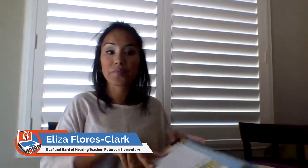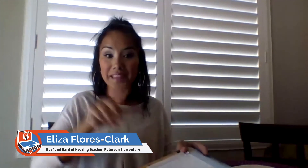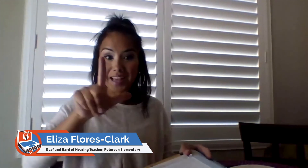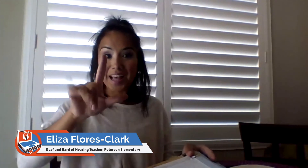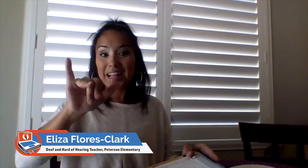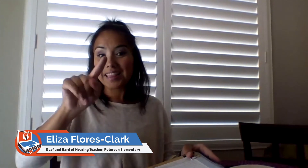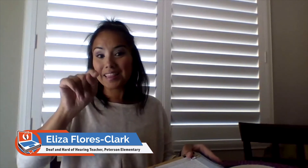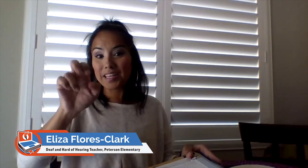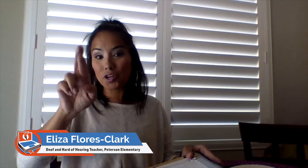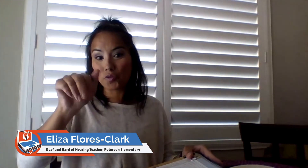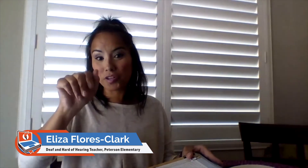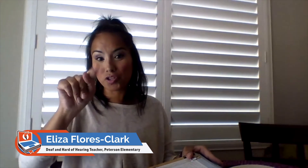That